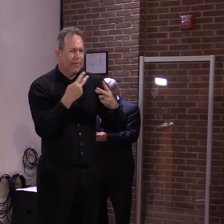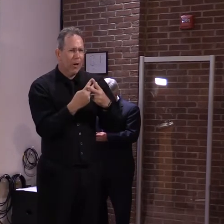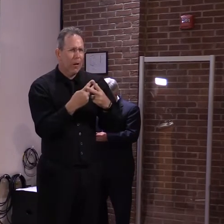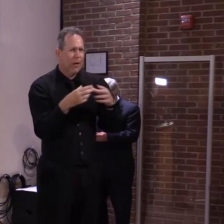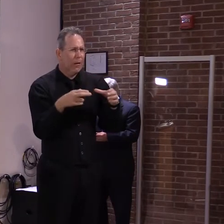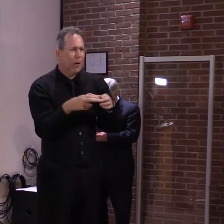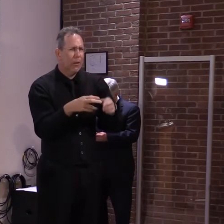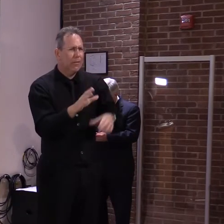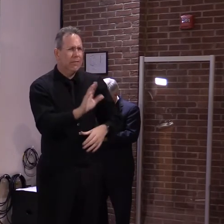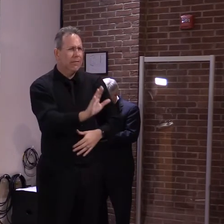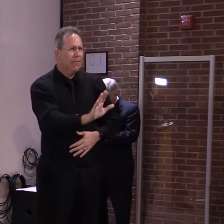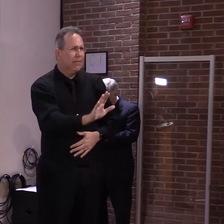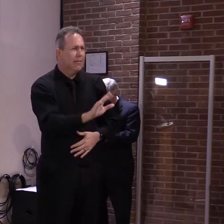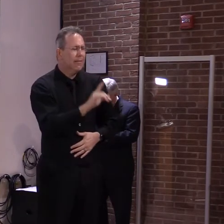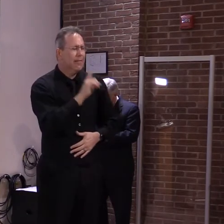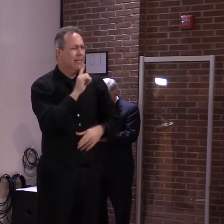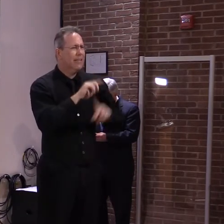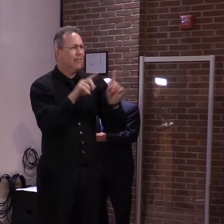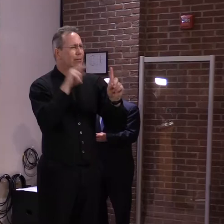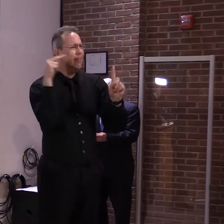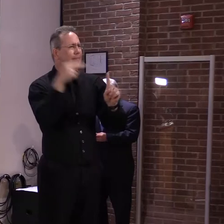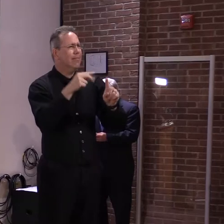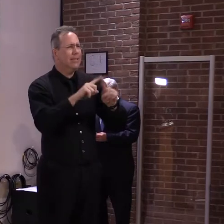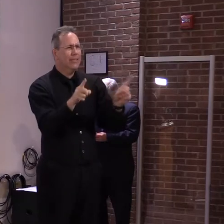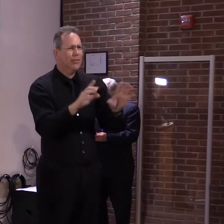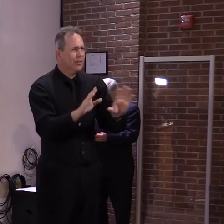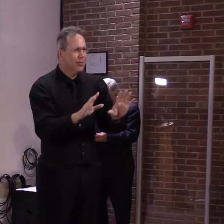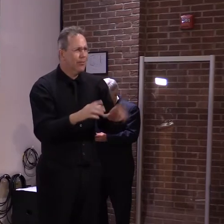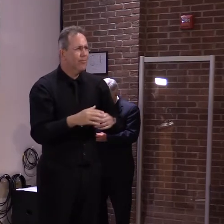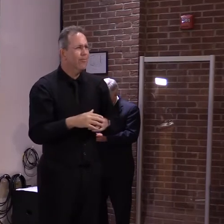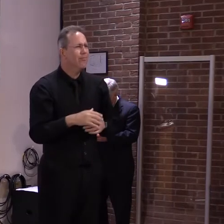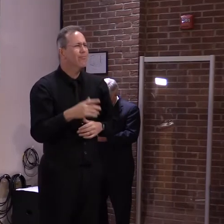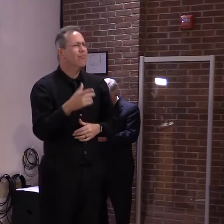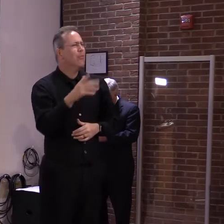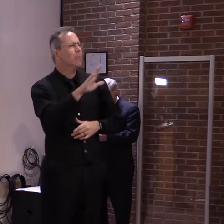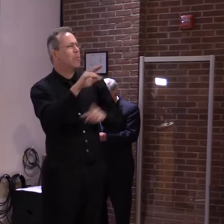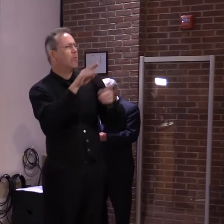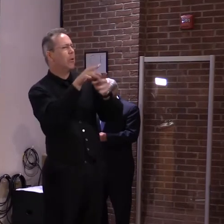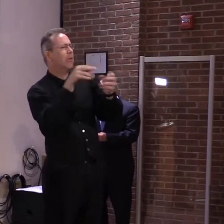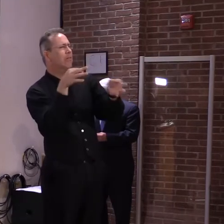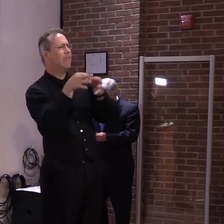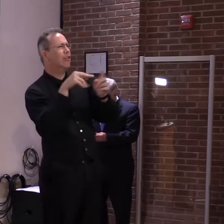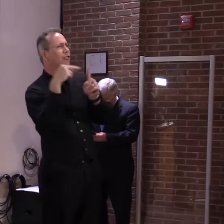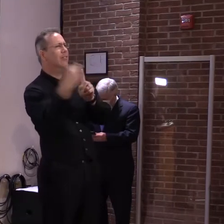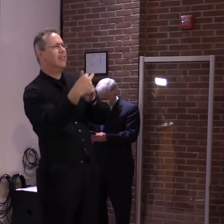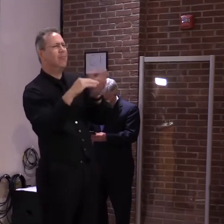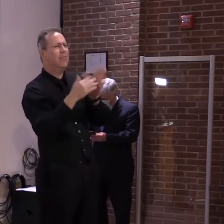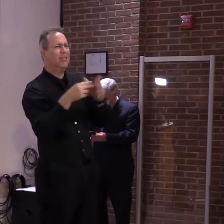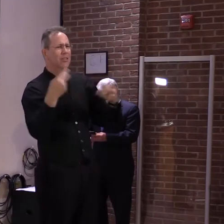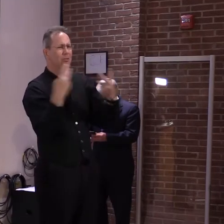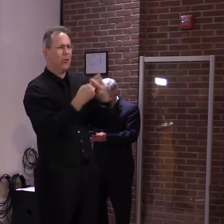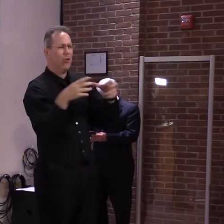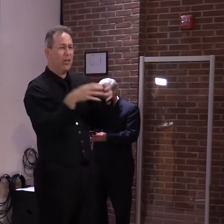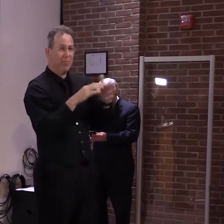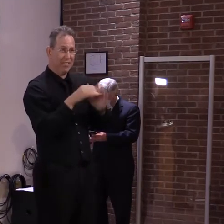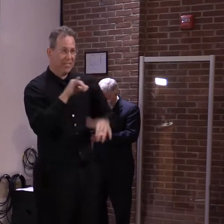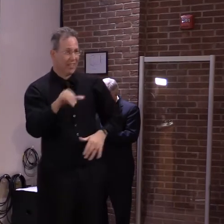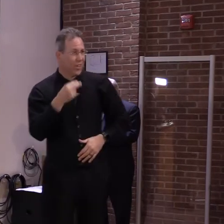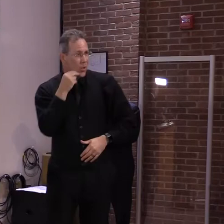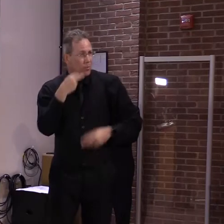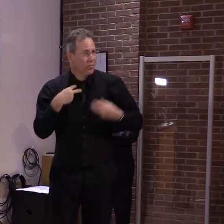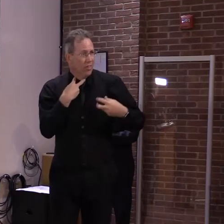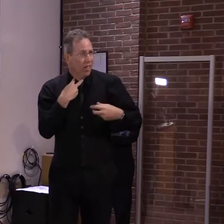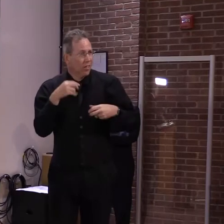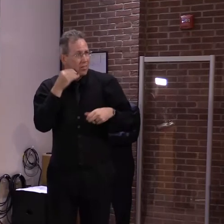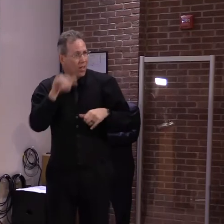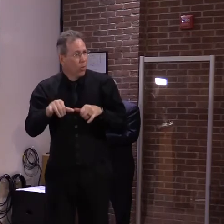capacity. So maybe just tell me what you're talking about in terms of quarantine. Or are you talking about that we've